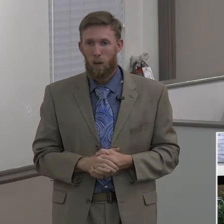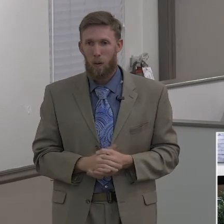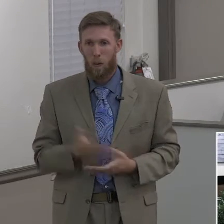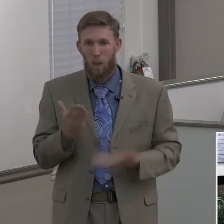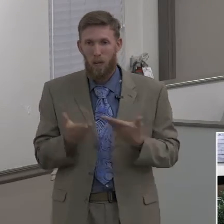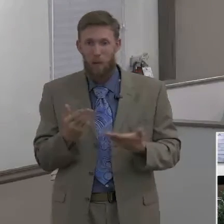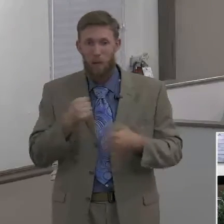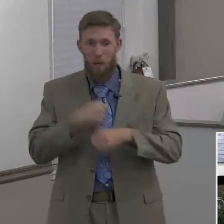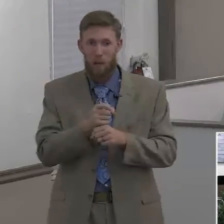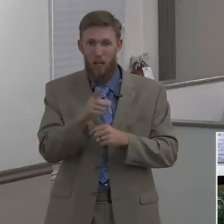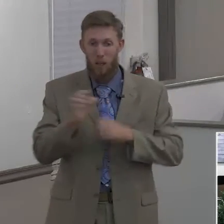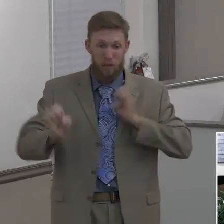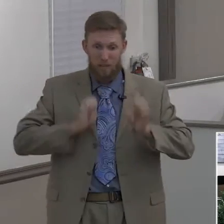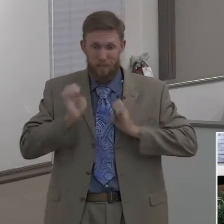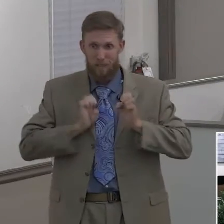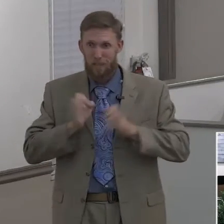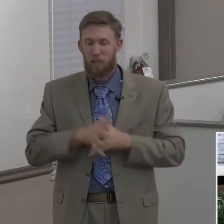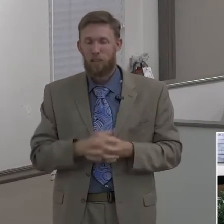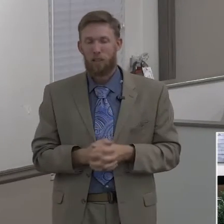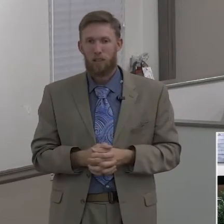Baptist-costal.